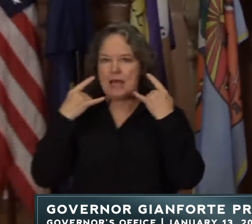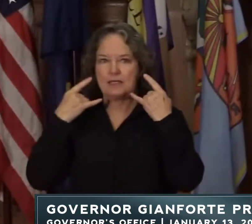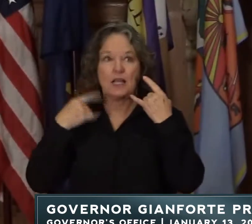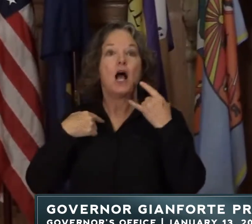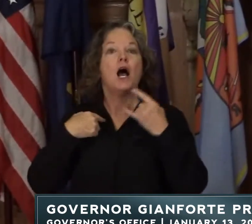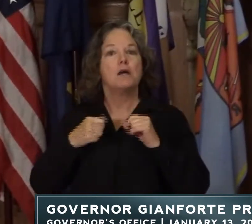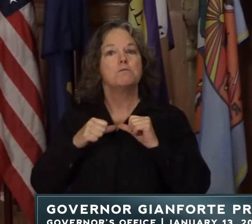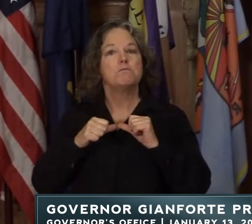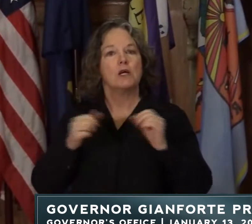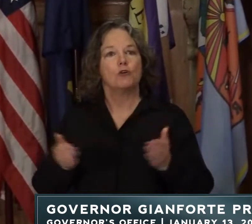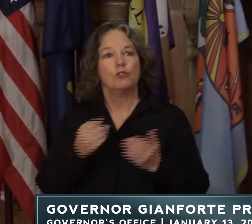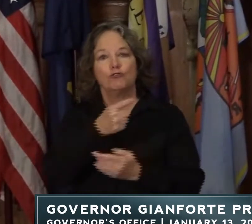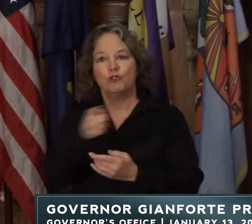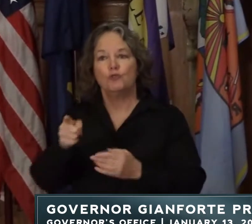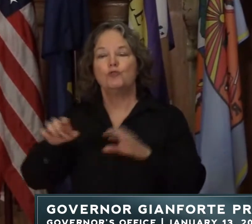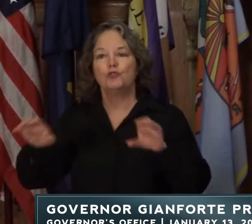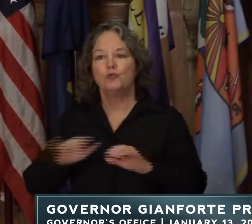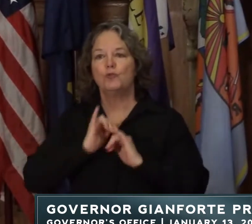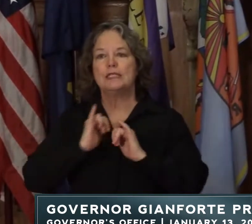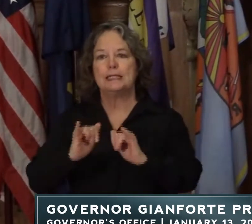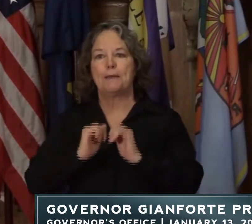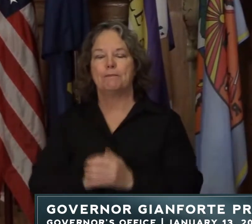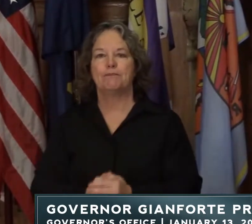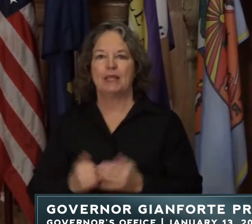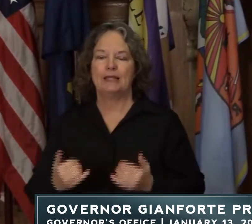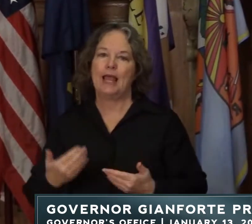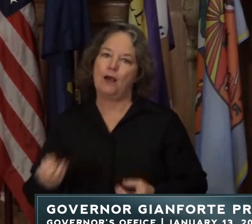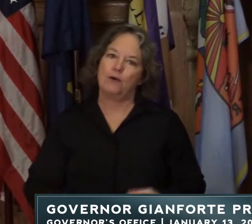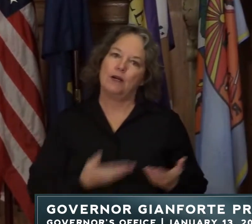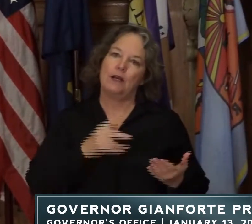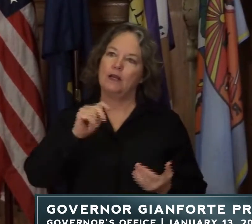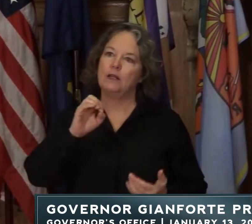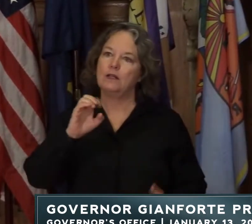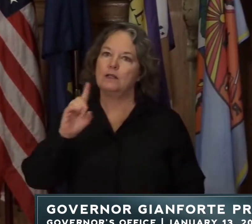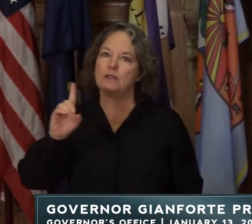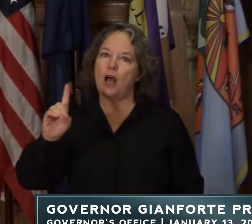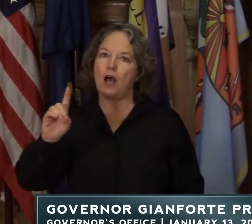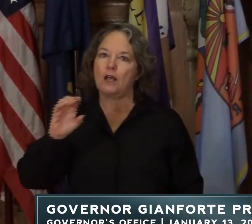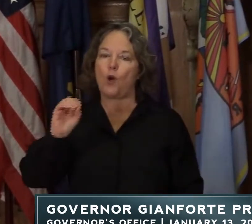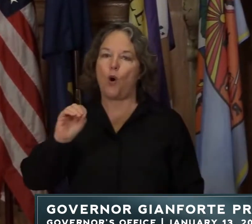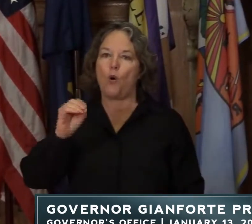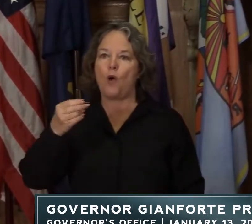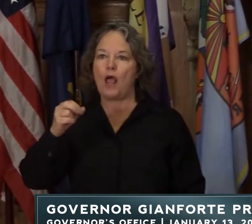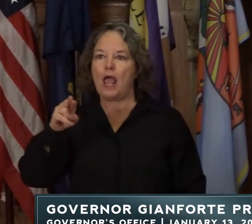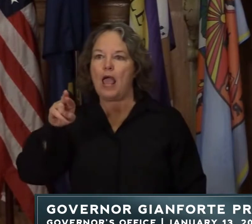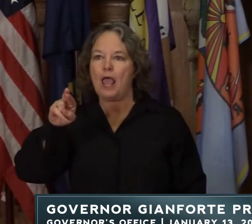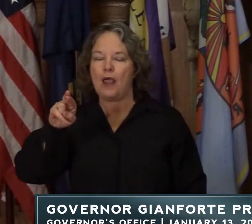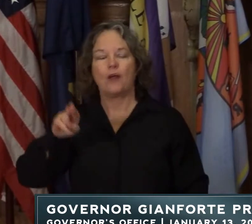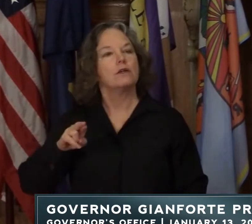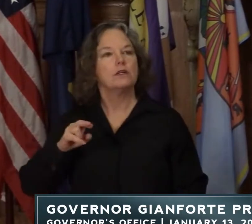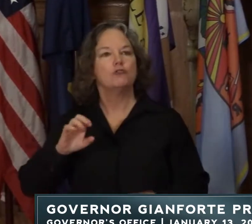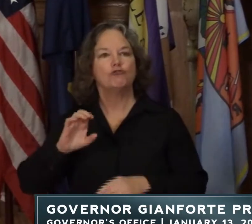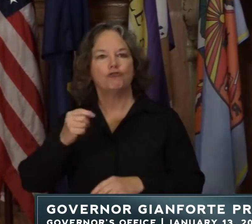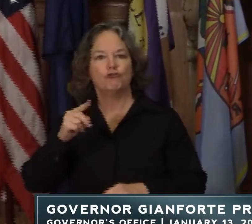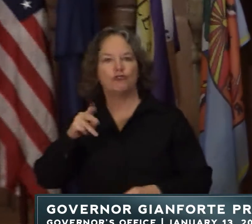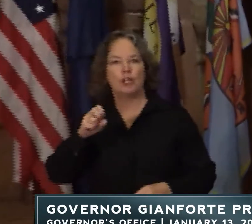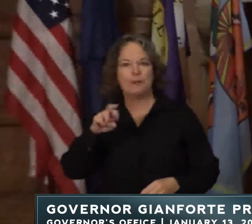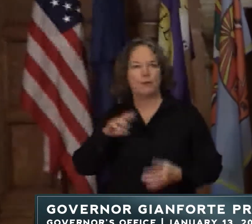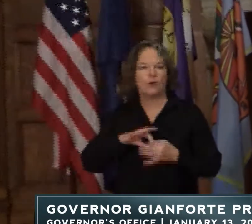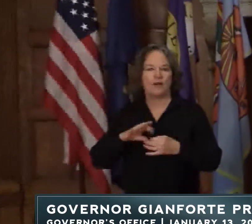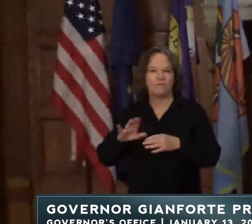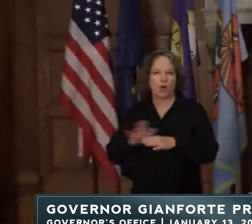same. I'll now turn it over to Todd O'Hare, President and CEO of the Montana Chamber of Commerce, for some remarks. Thank you, Todd.